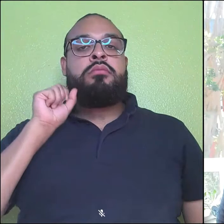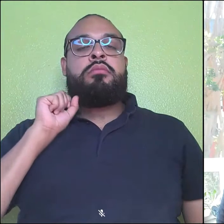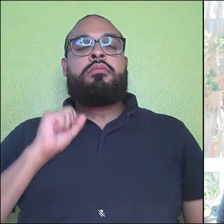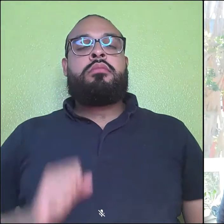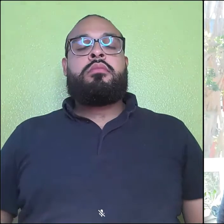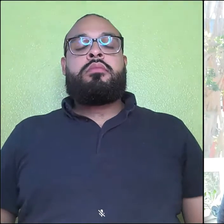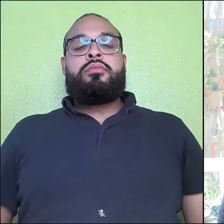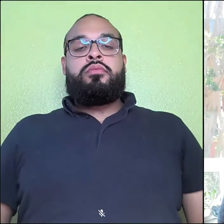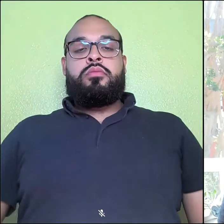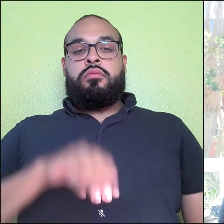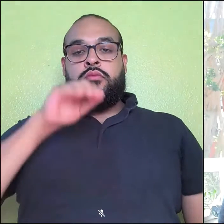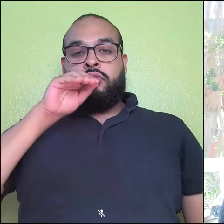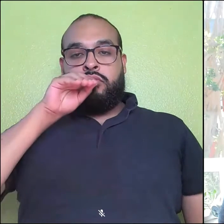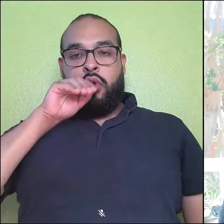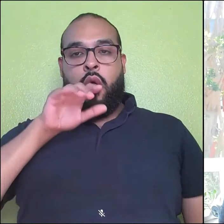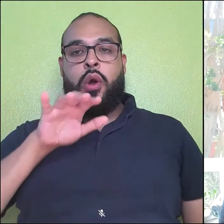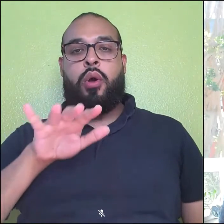and exhaling out of the mouth.